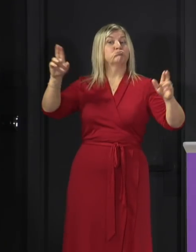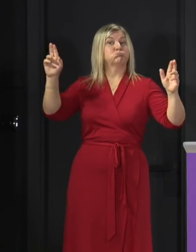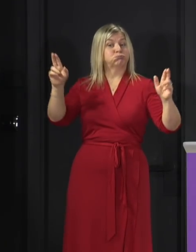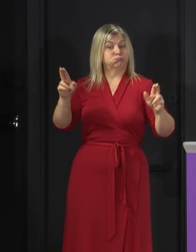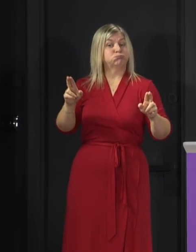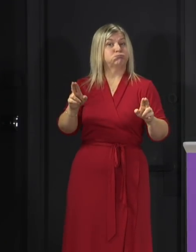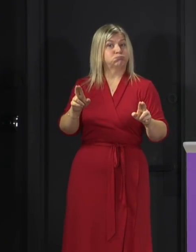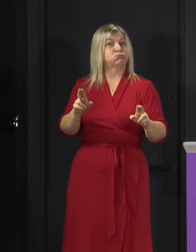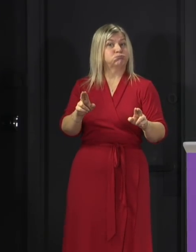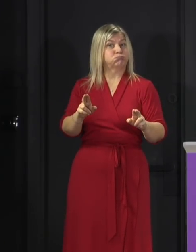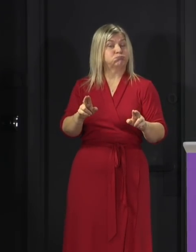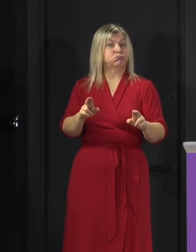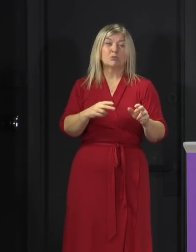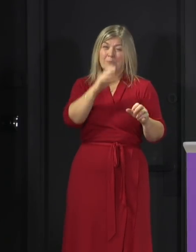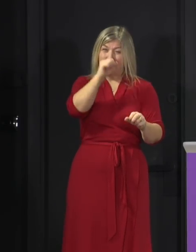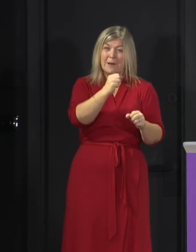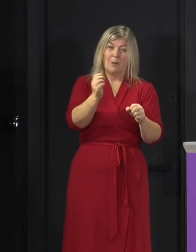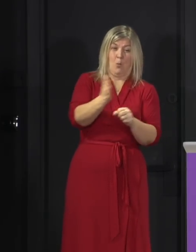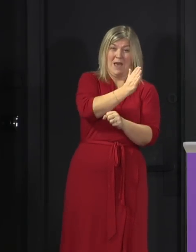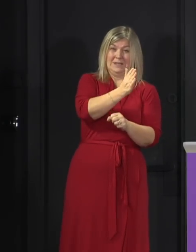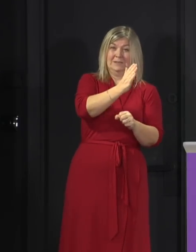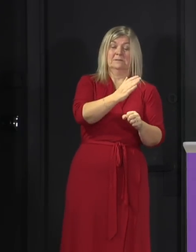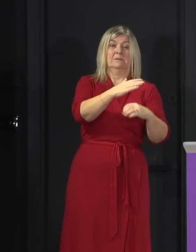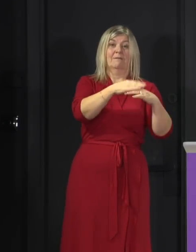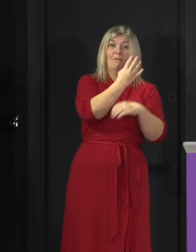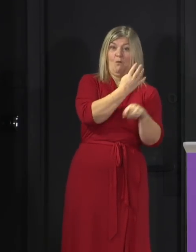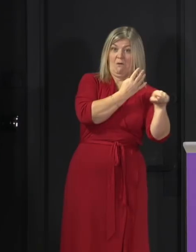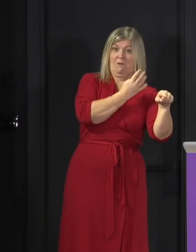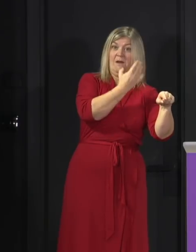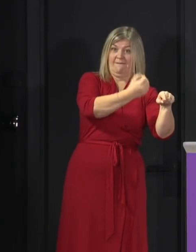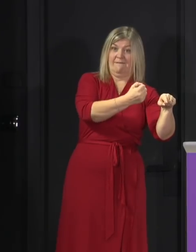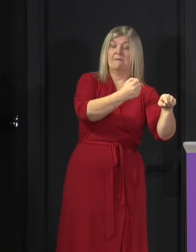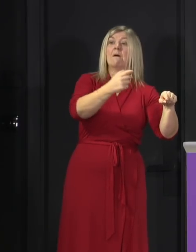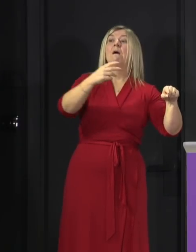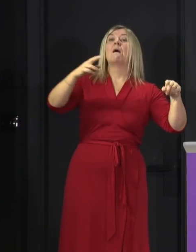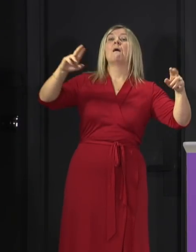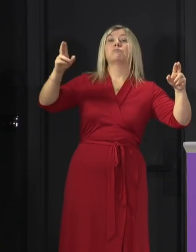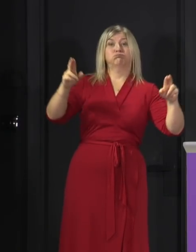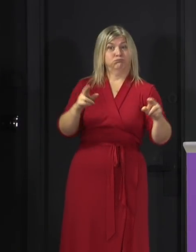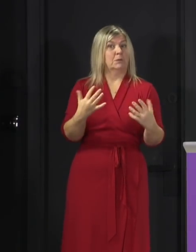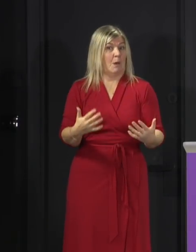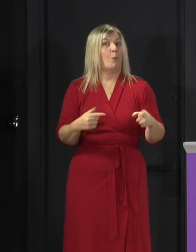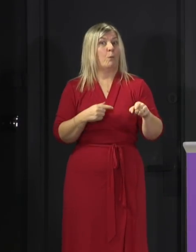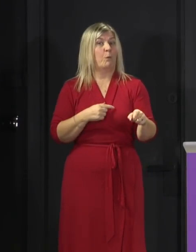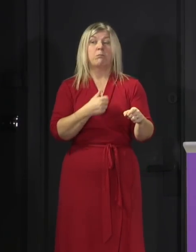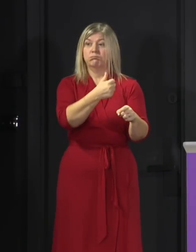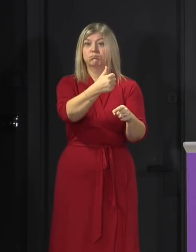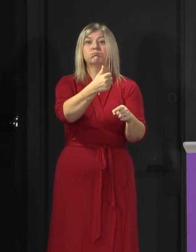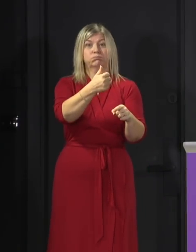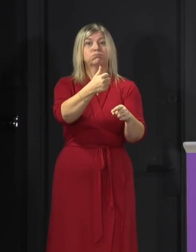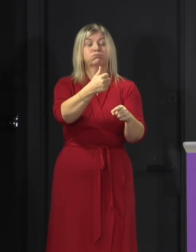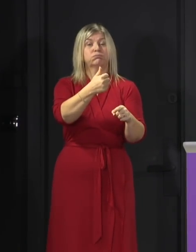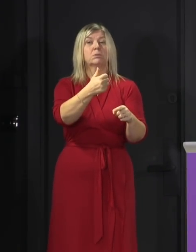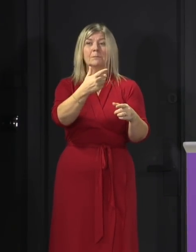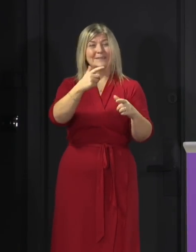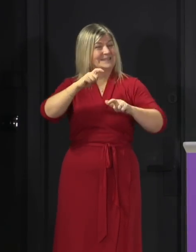past few weeks. The level 4 restrictions across the Central Belt have helped to do that. But as everybody can see every day, we are still